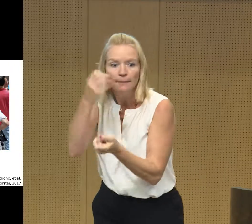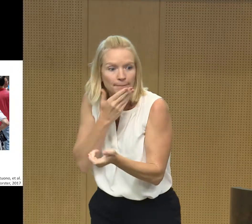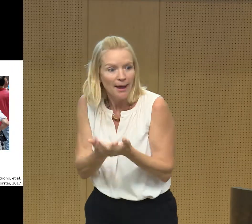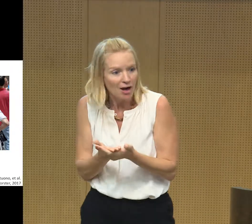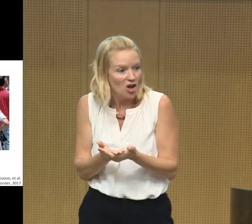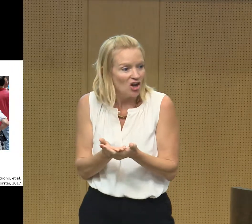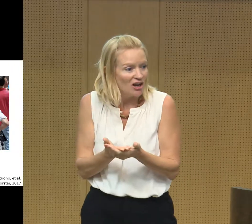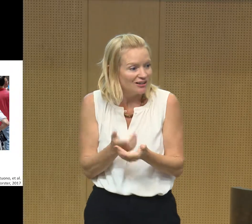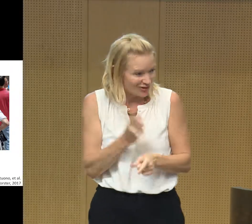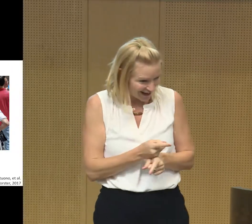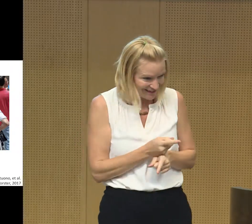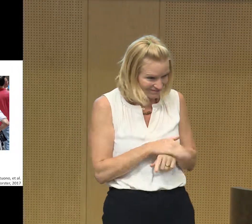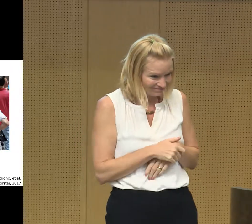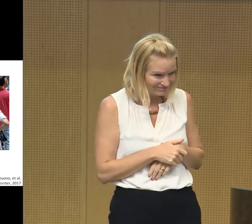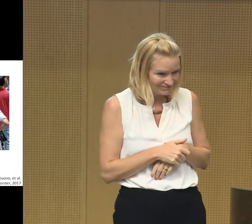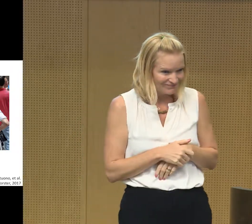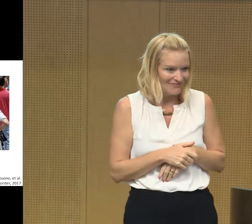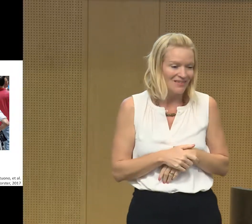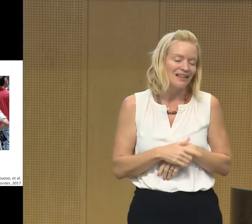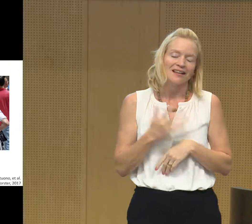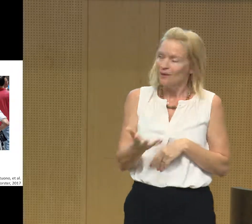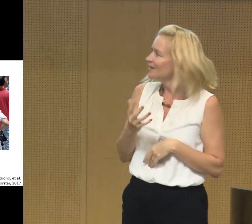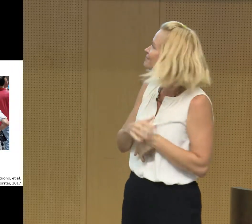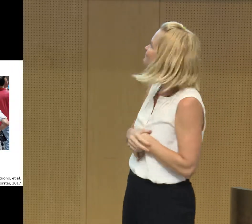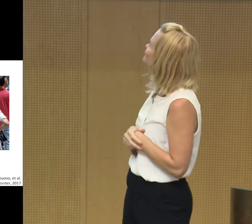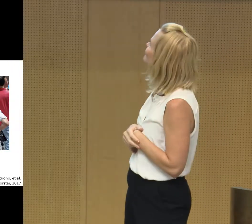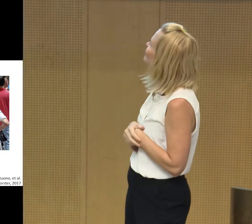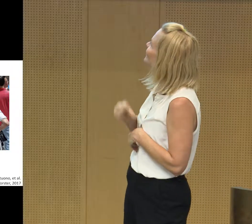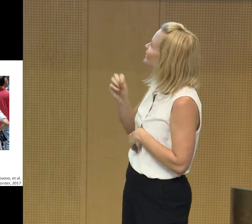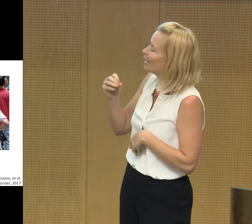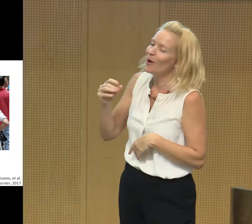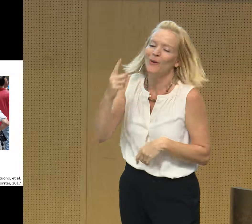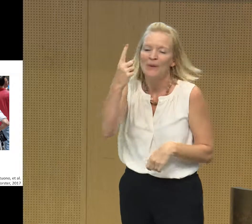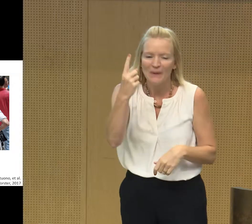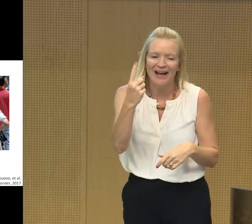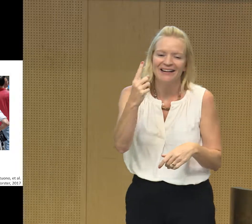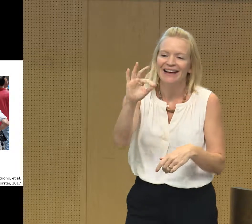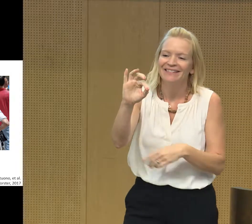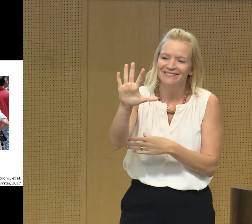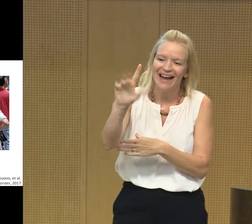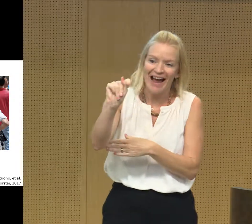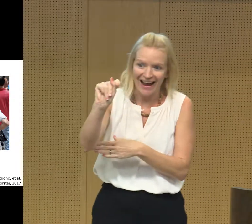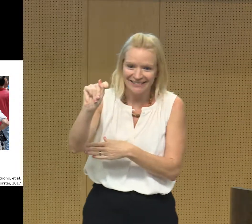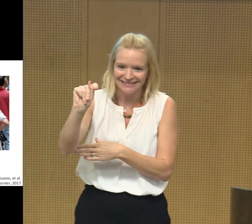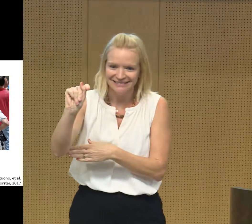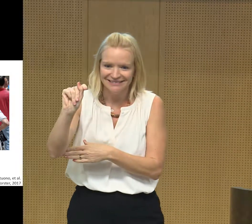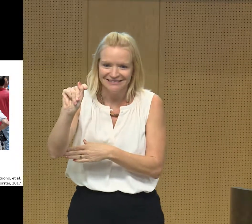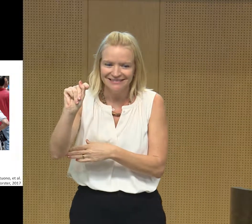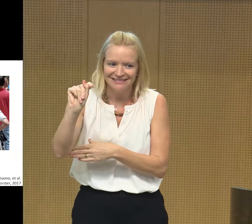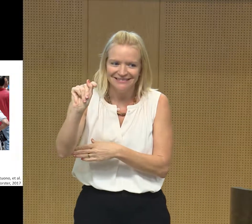influences, and what our eyes do influences whether or not we're comprehending.